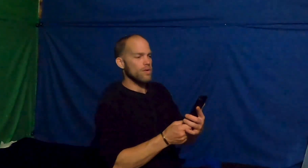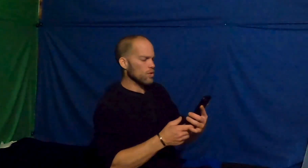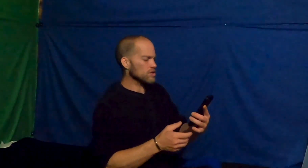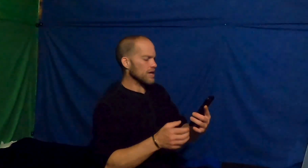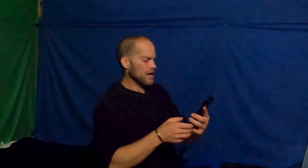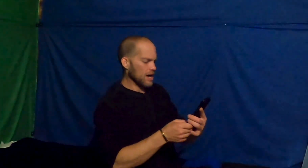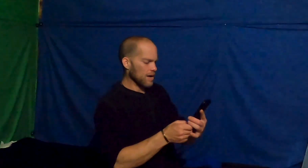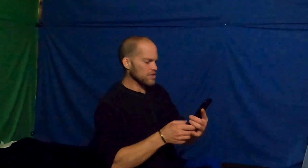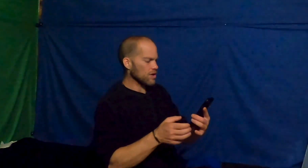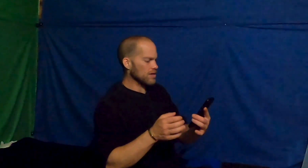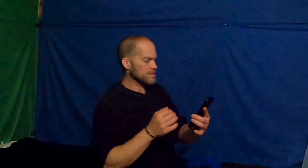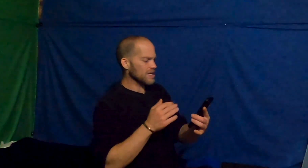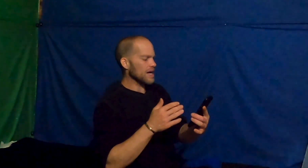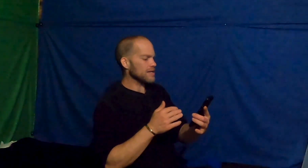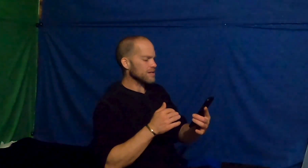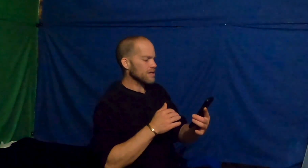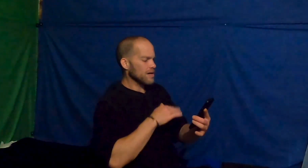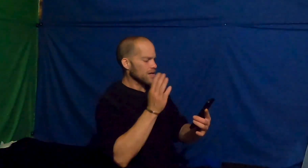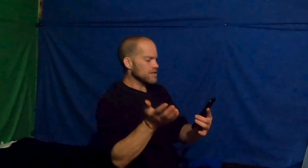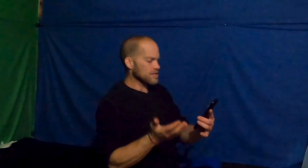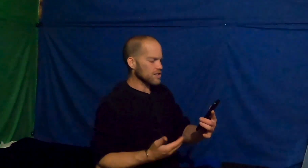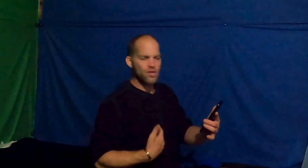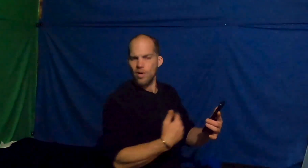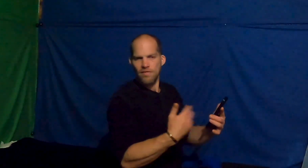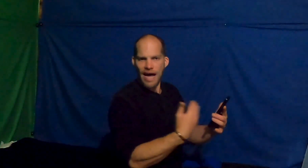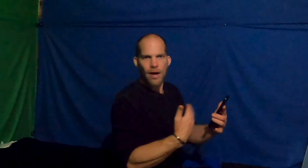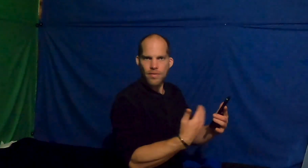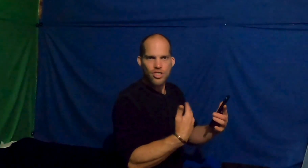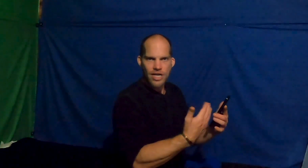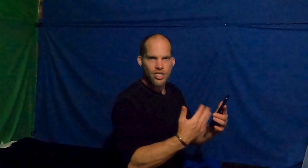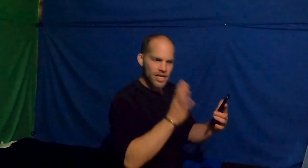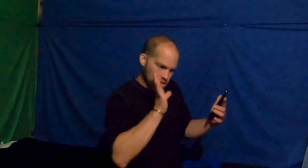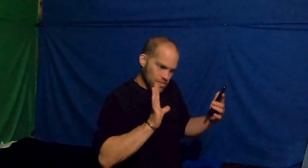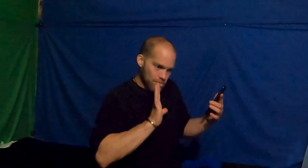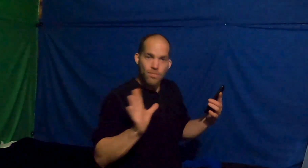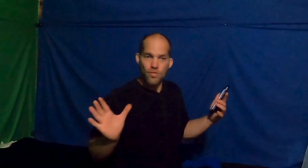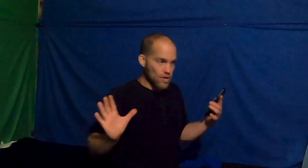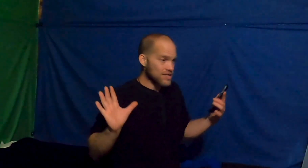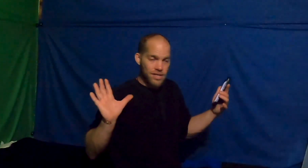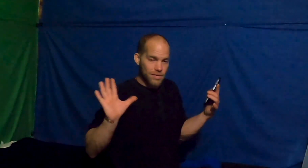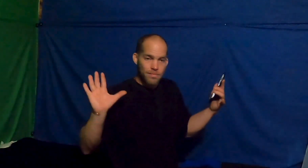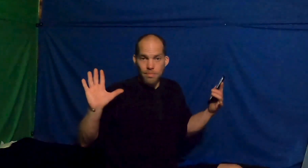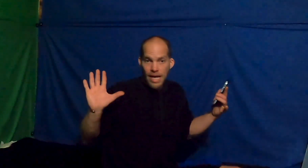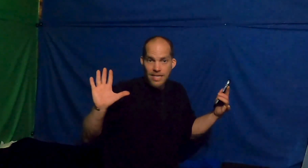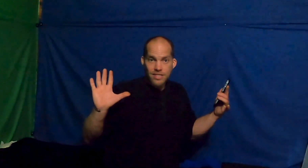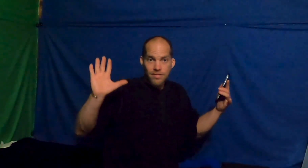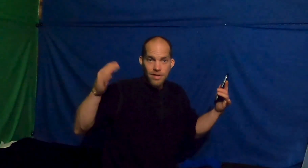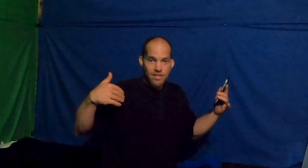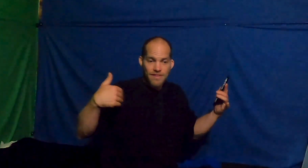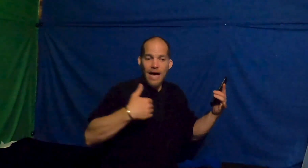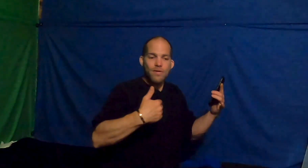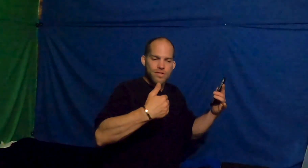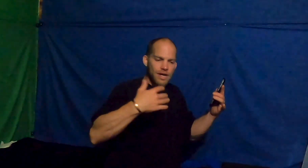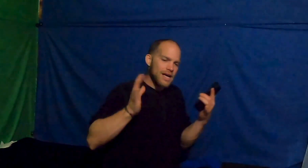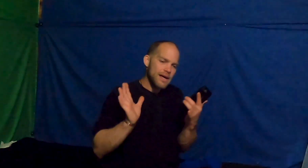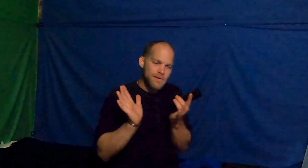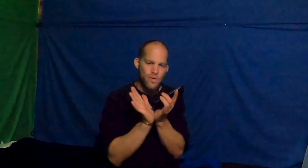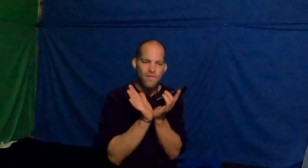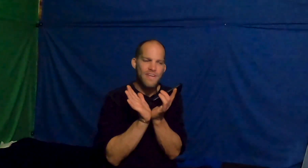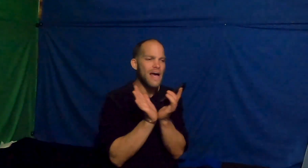words like I was on delight, since there's no other vowel changing its resonant place, because vowels sort of